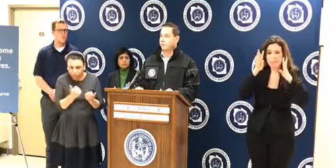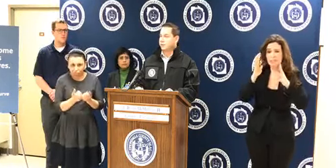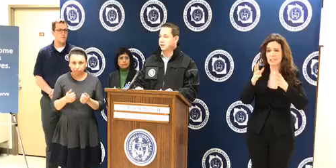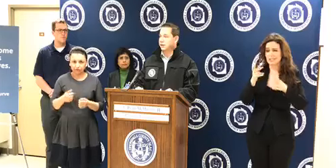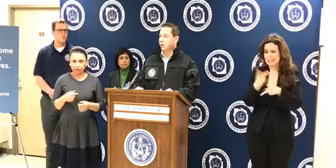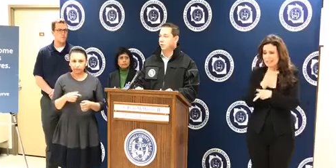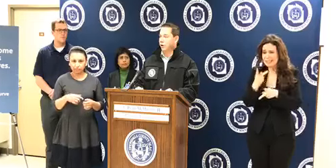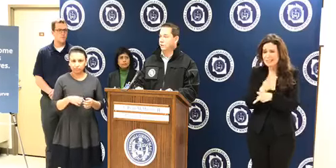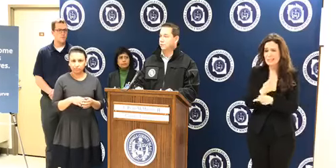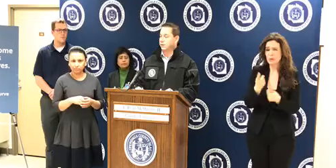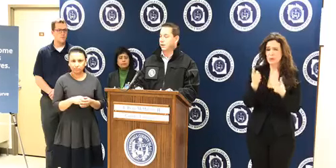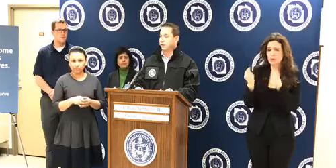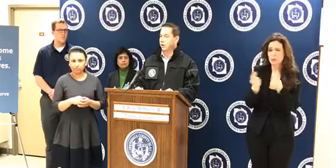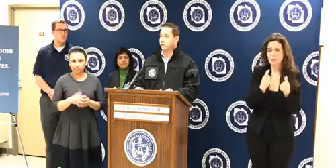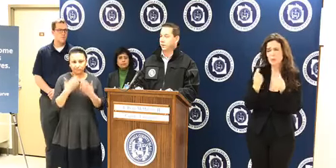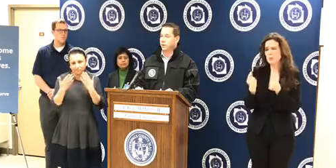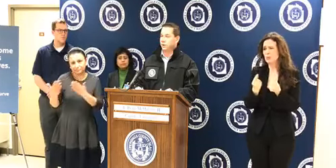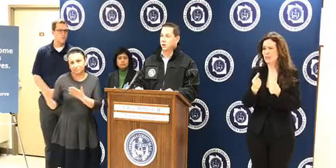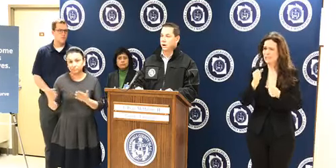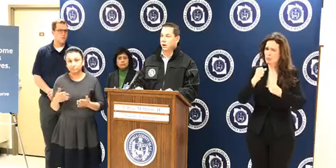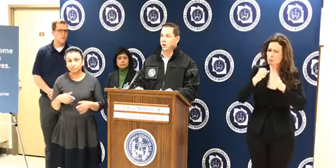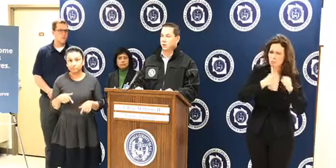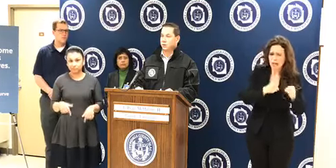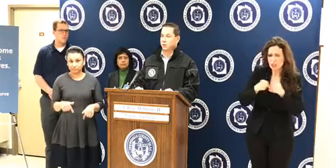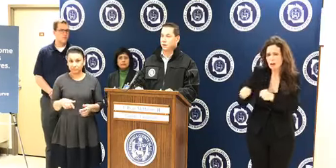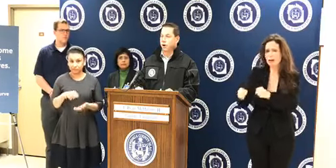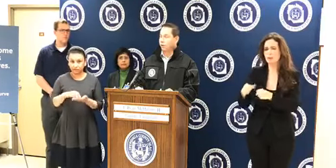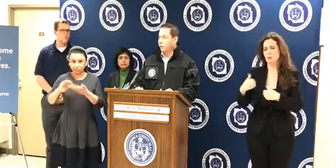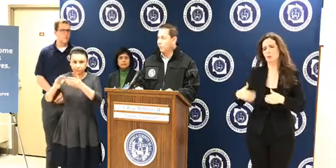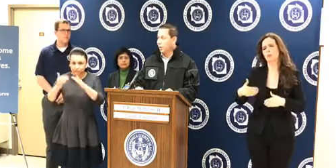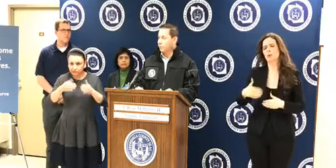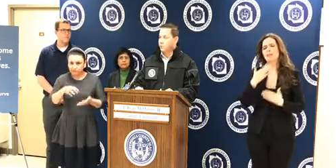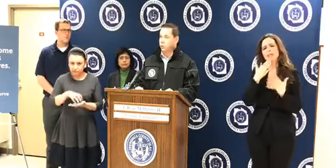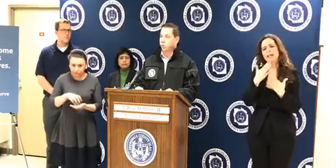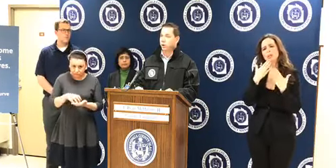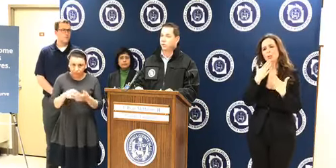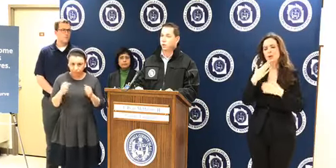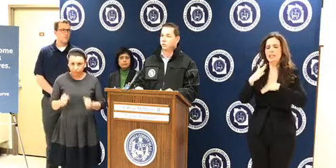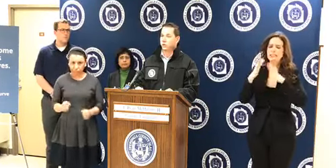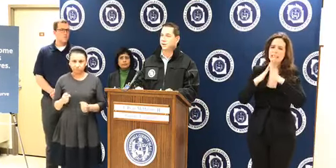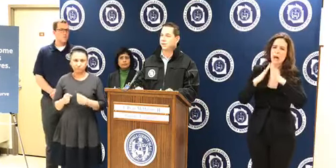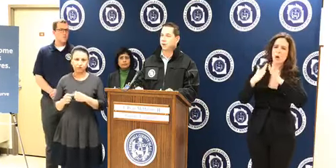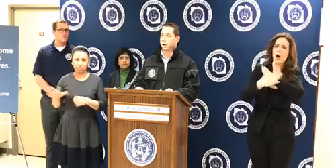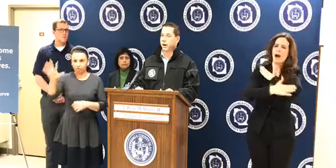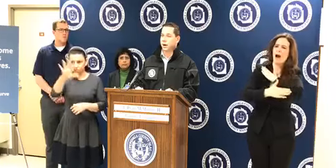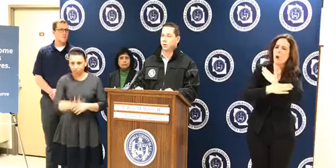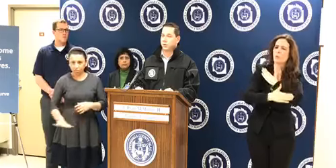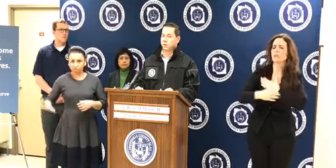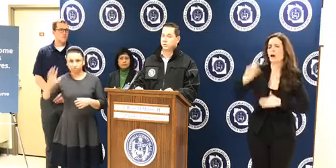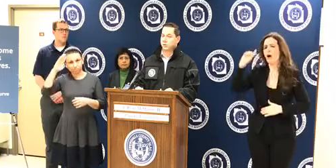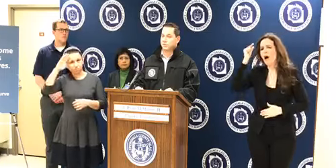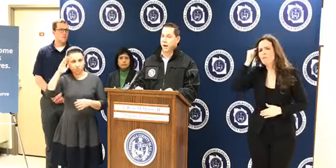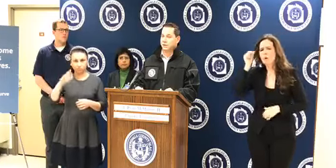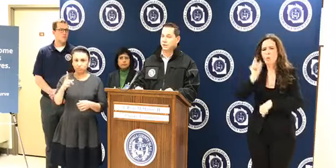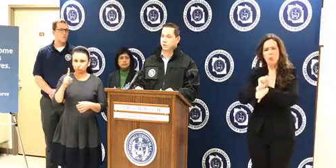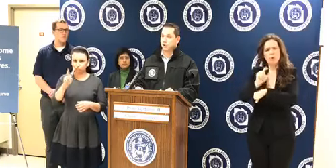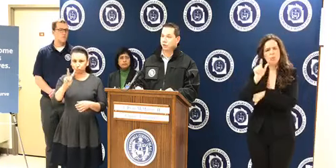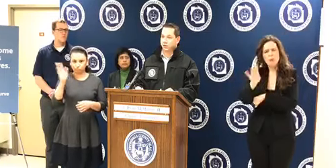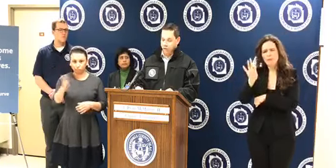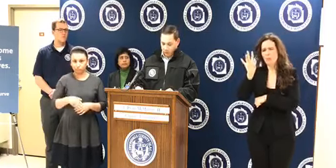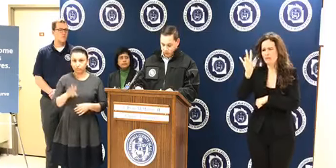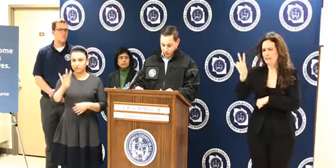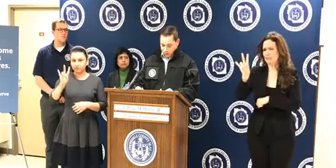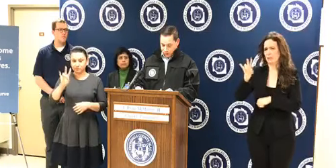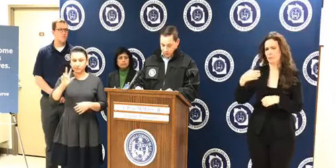want to obviously thank all of our team in county government, in all of our departments who are working 24/7 right now to respond to these